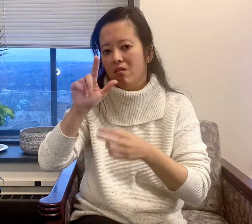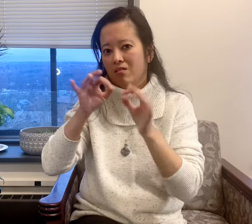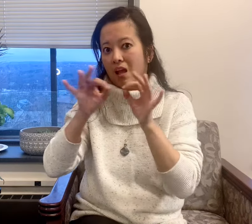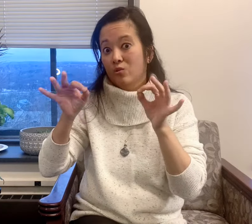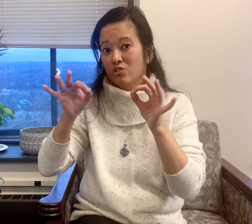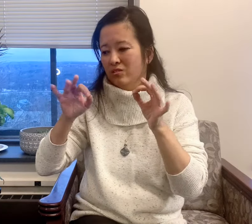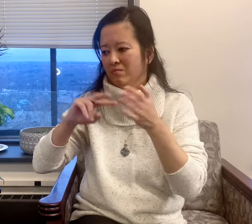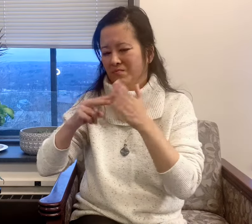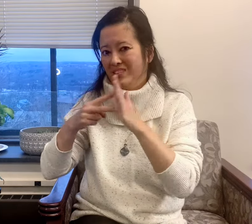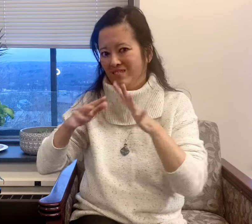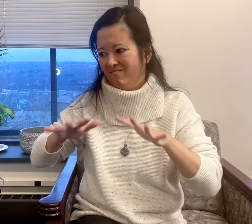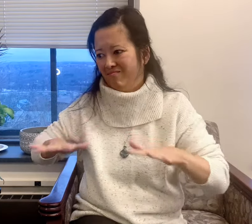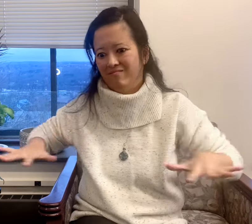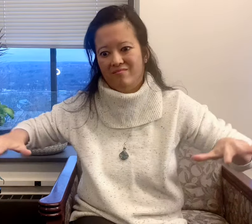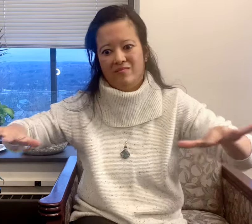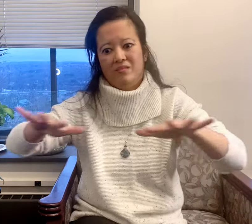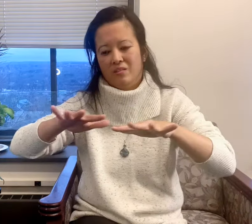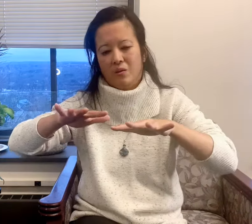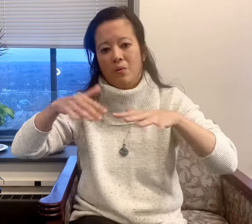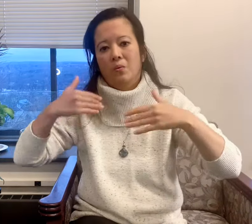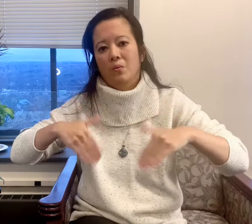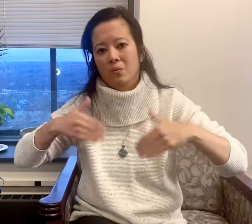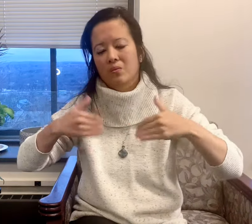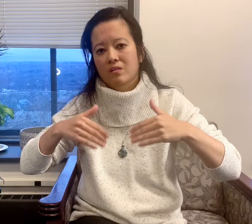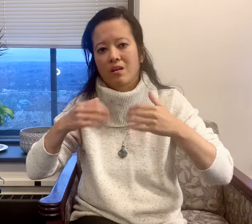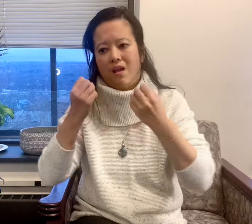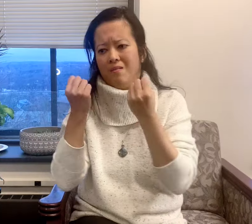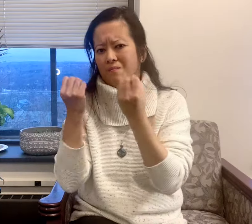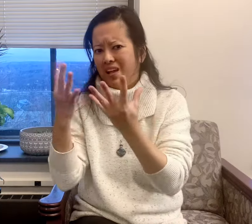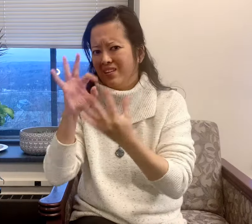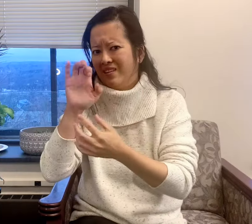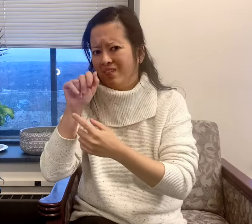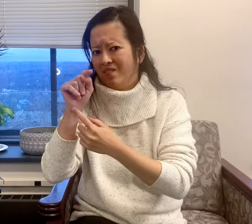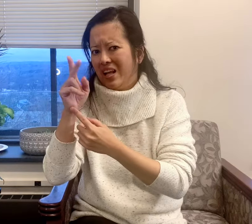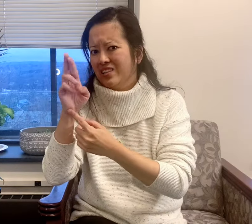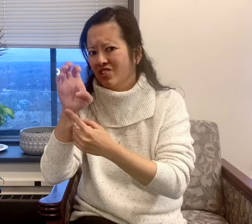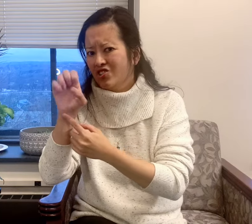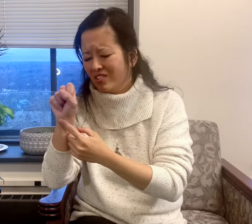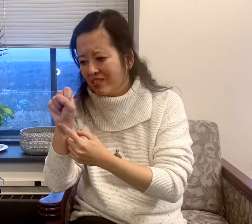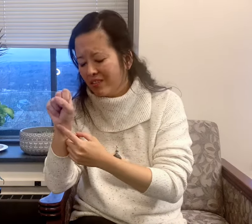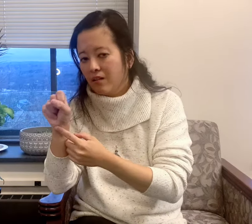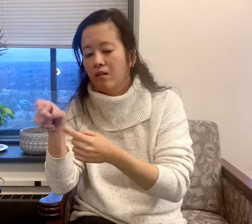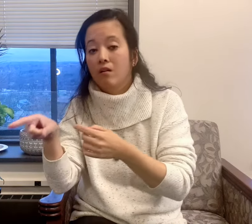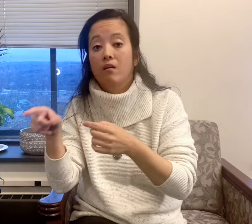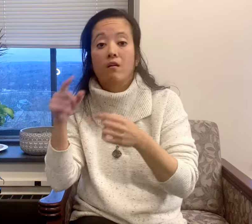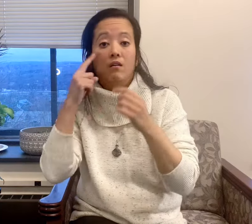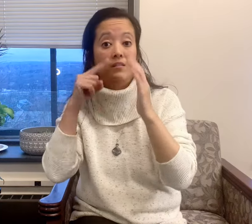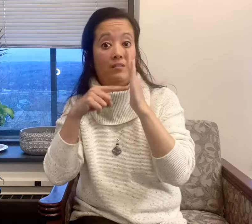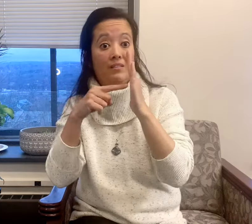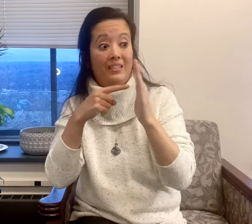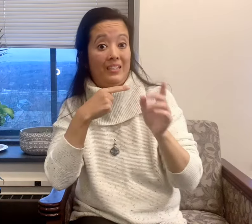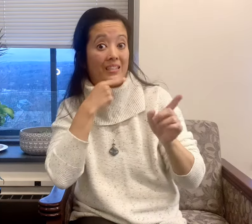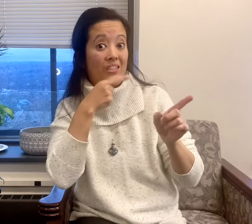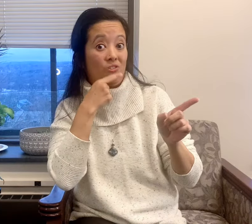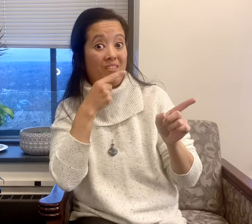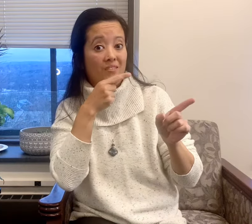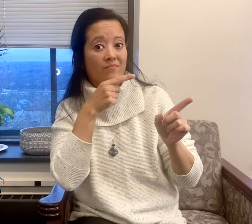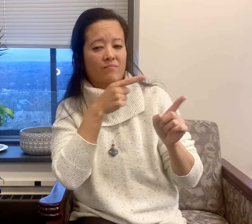it's a visual spatial language. And so what that means is that there's many facets and features